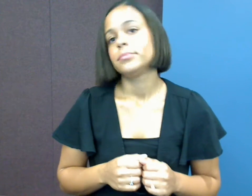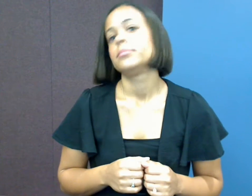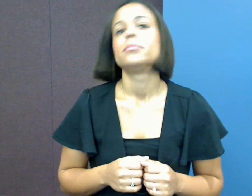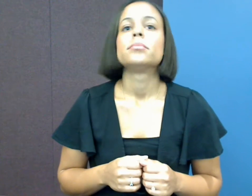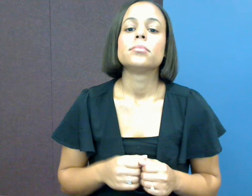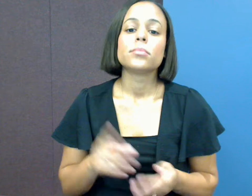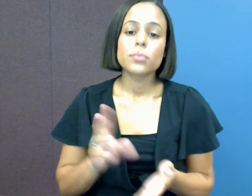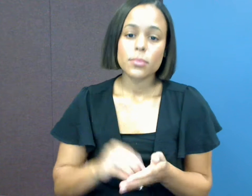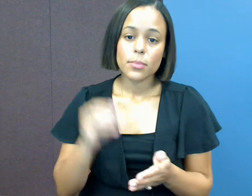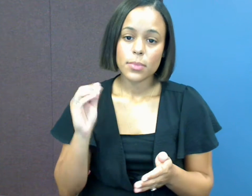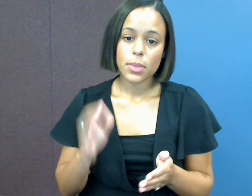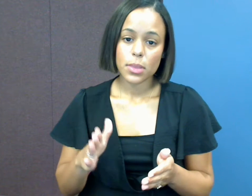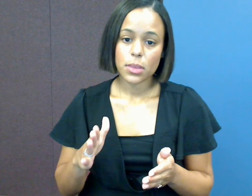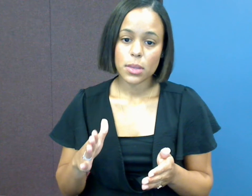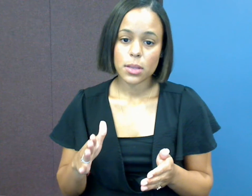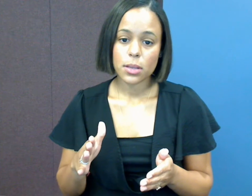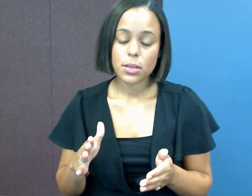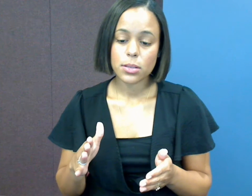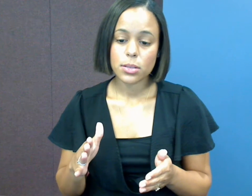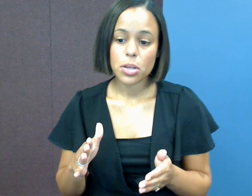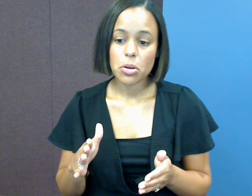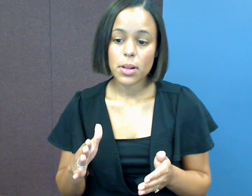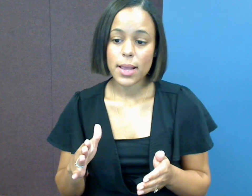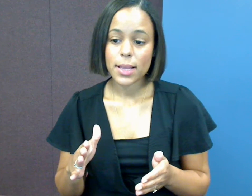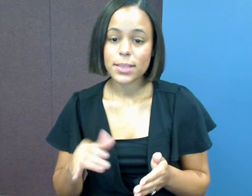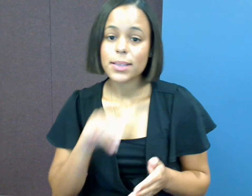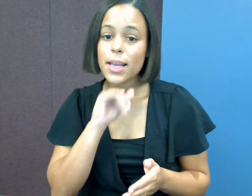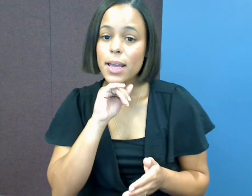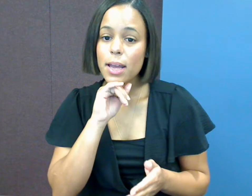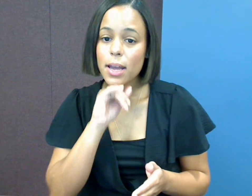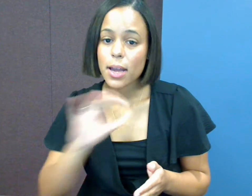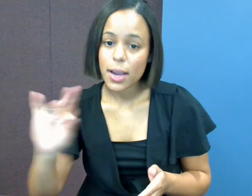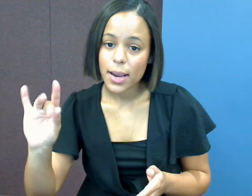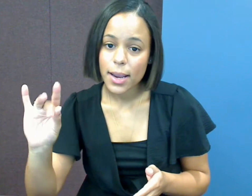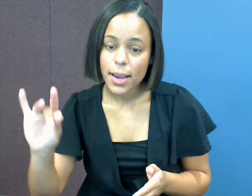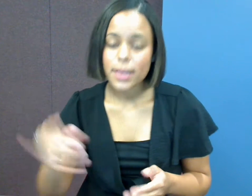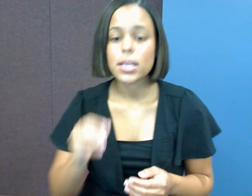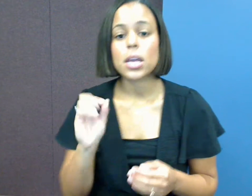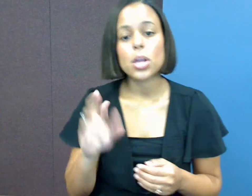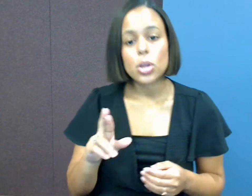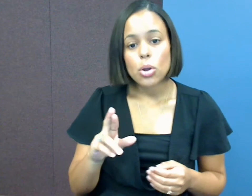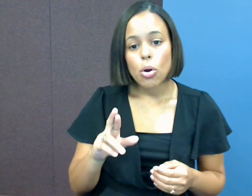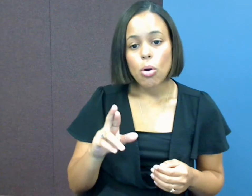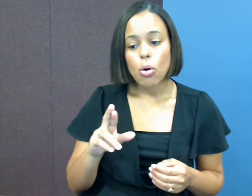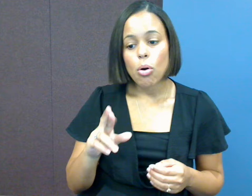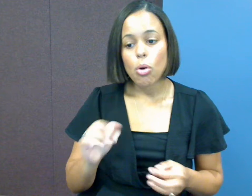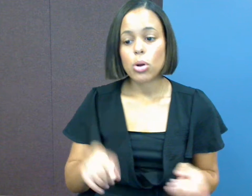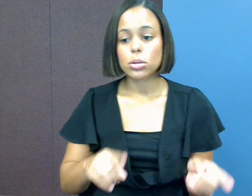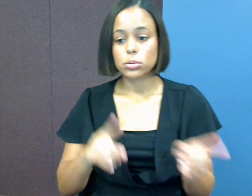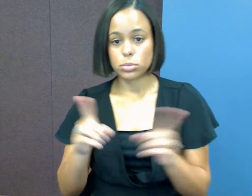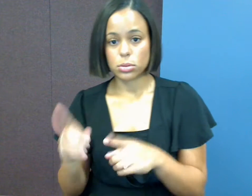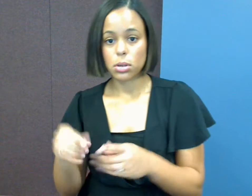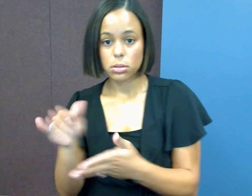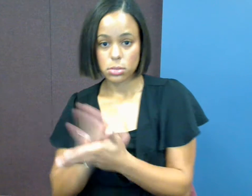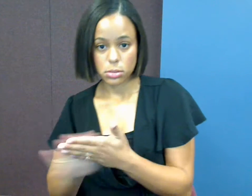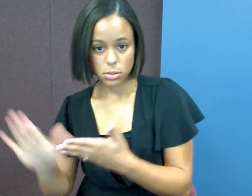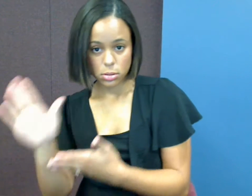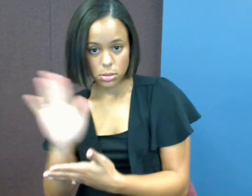Students who have reached the age of 18 or attend a school beyond the high school level, have their